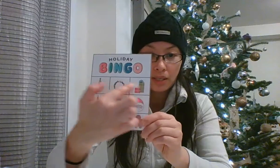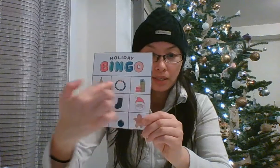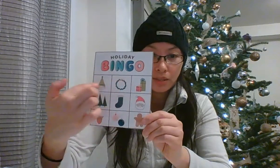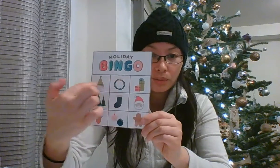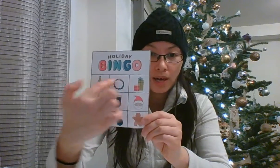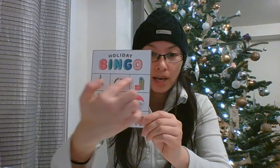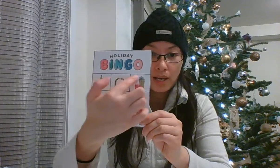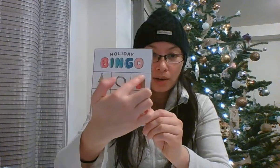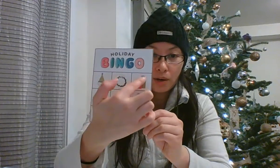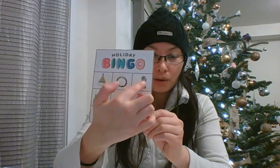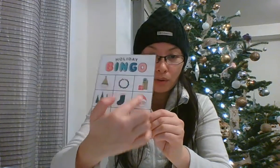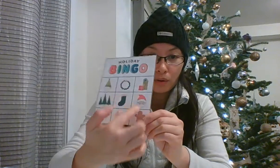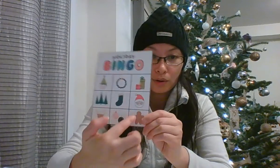this way, or